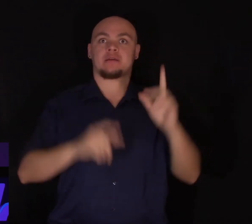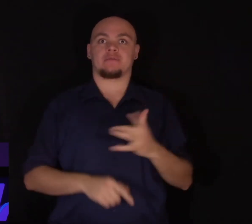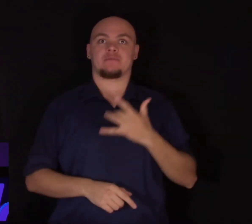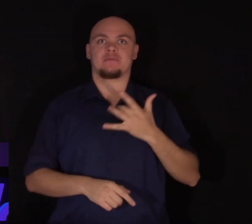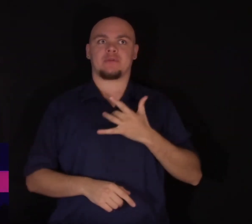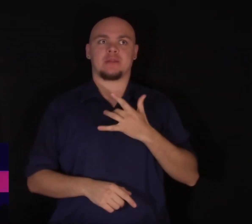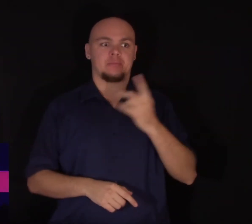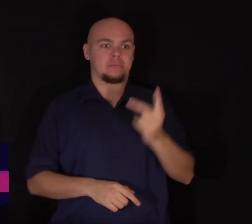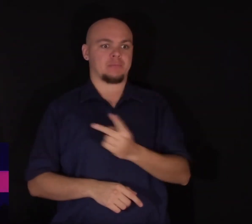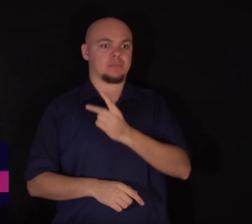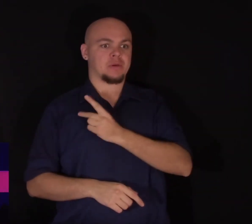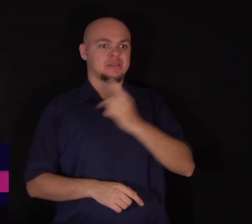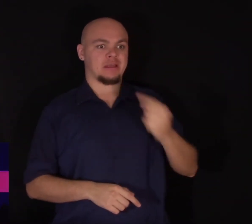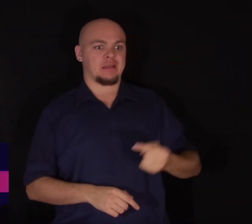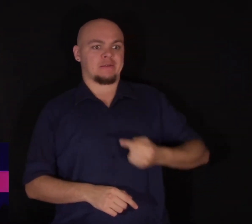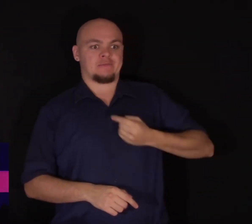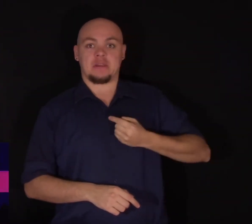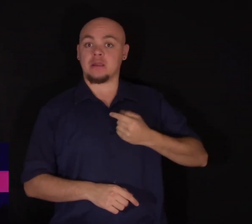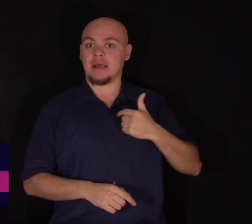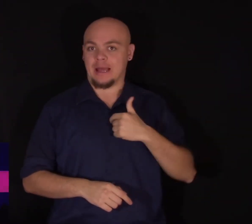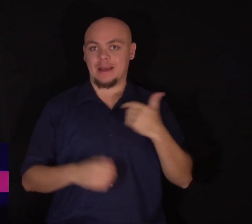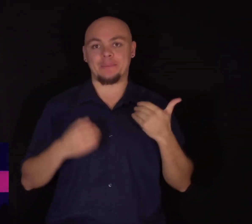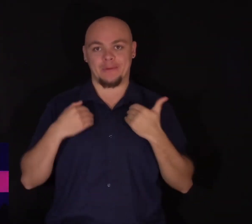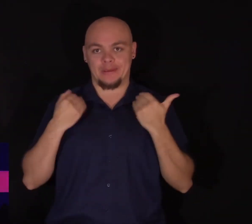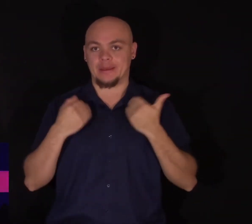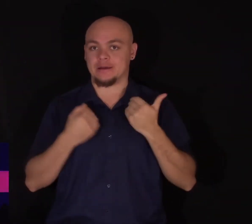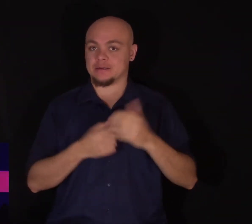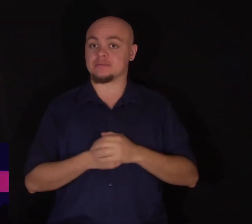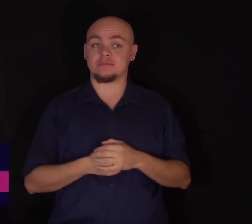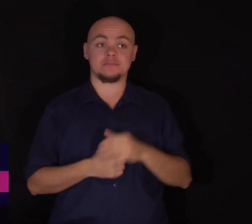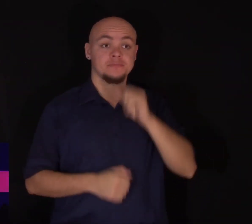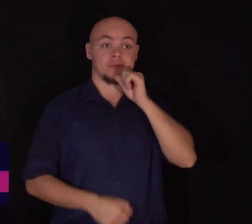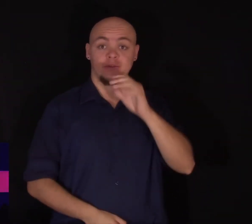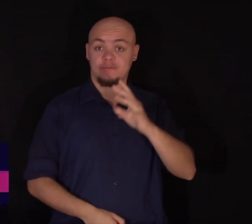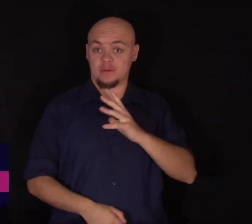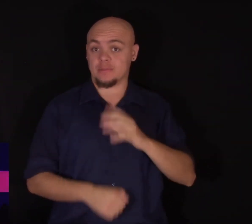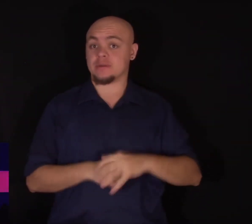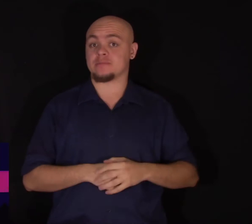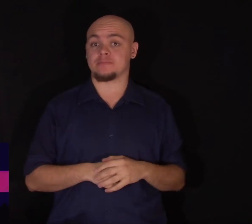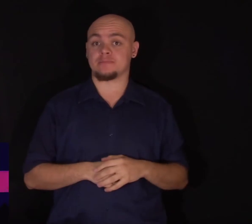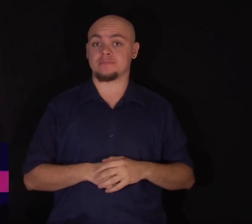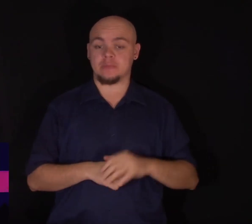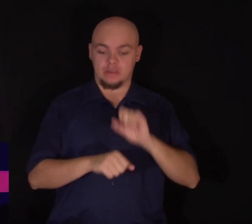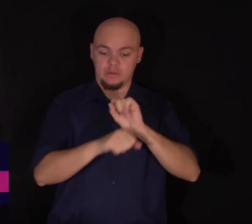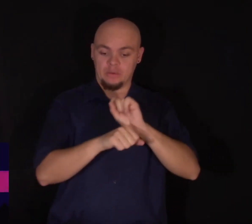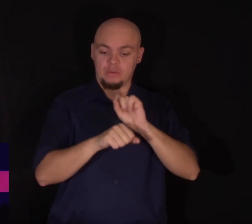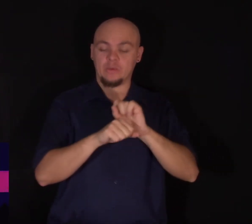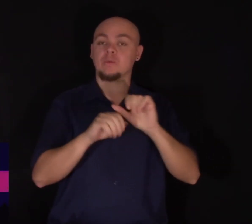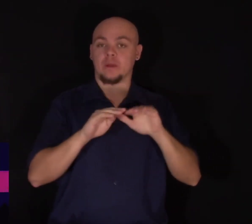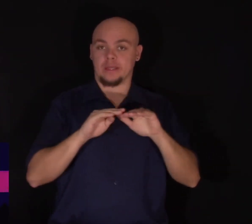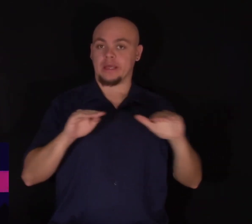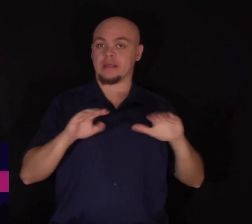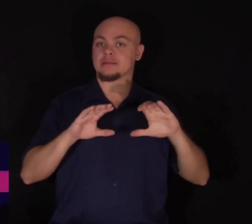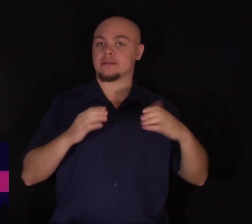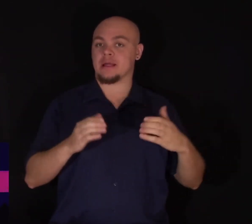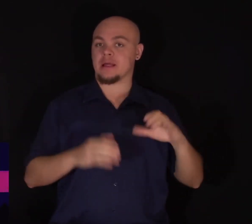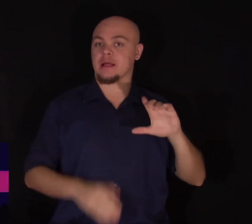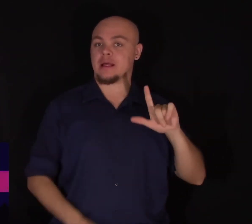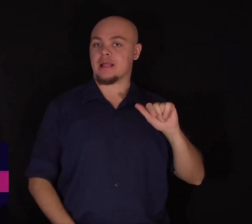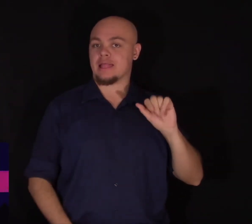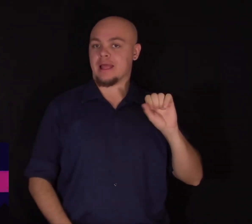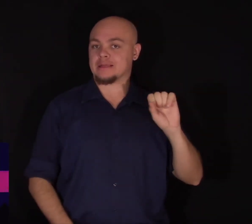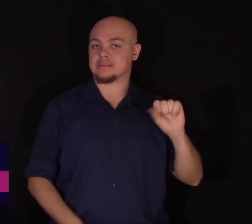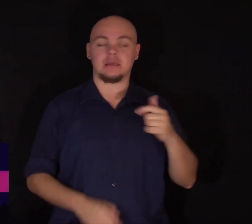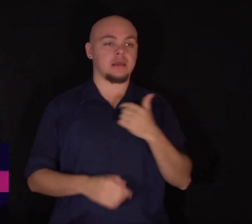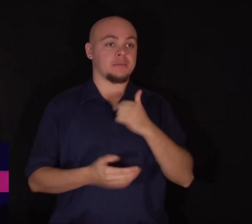attacked. I'm also young, I'm female, I'm working class, and I'm not particularly